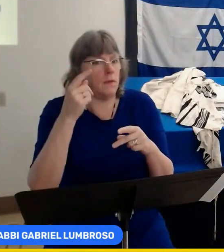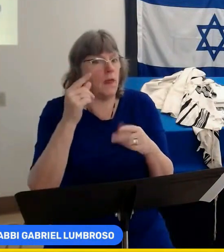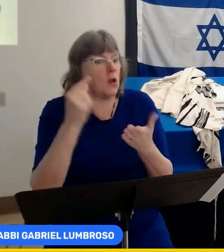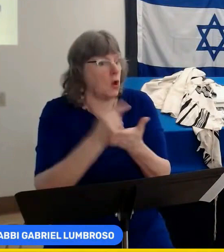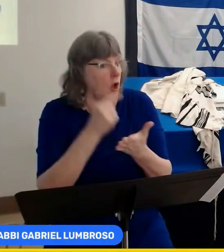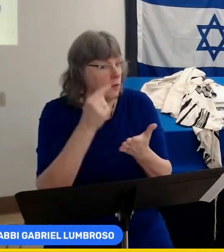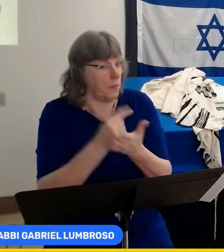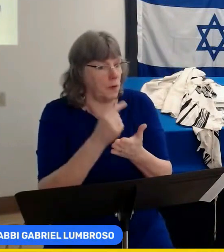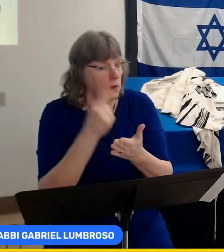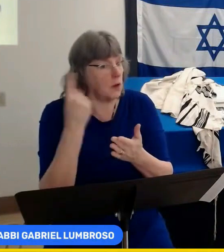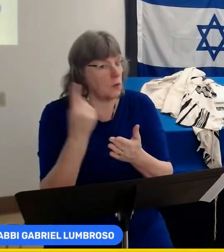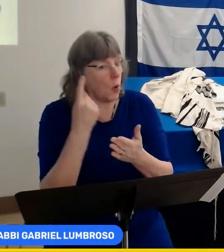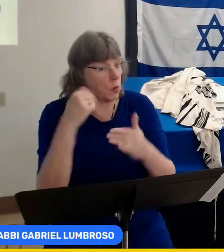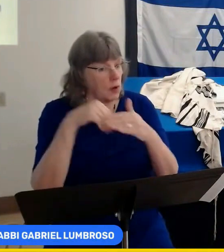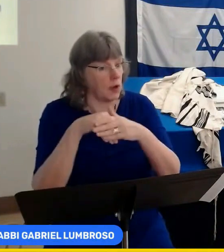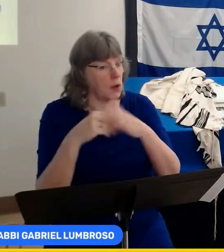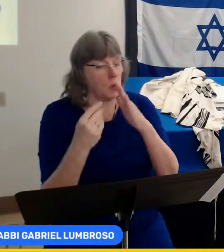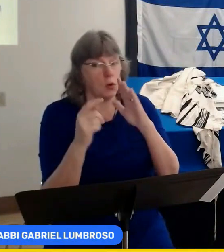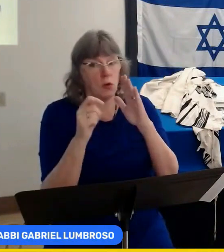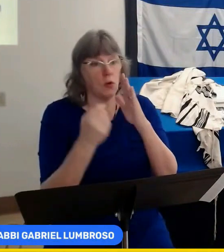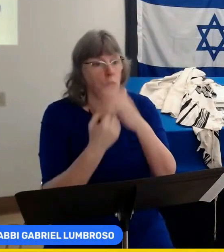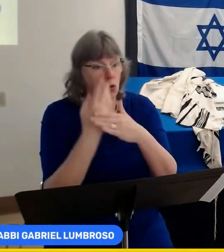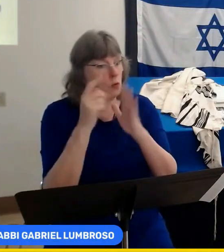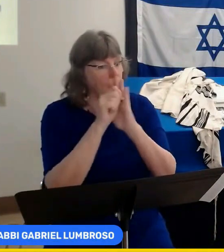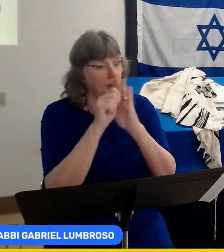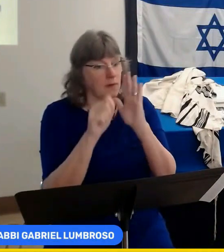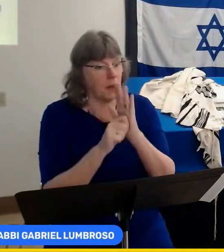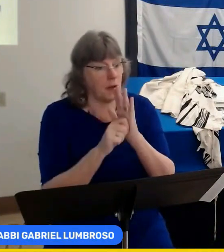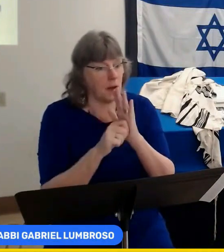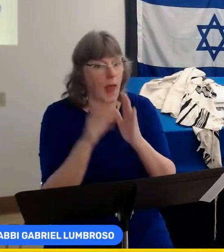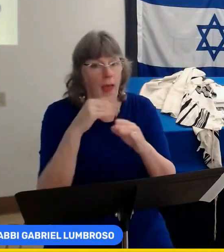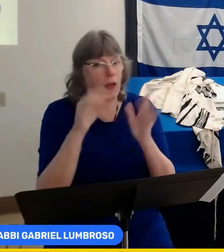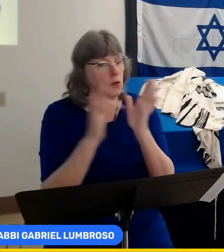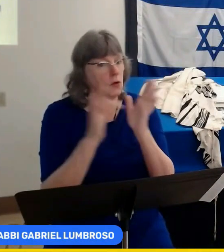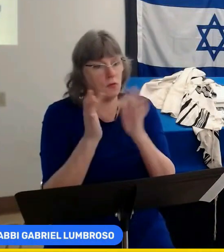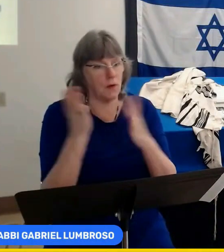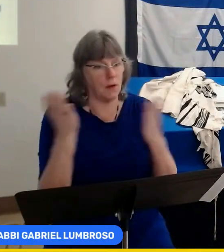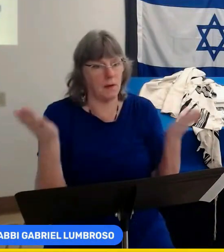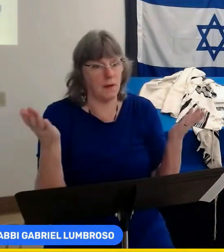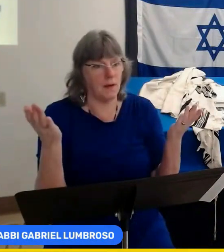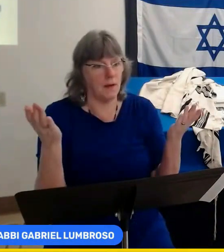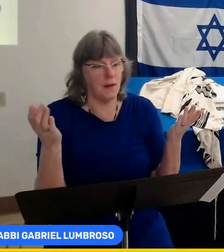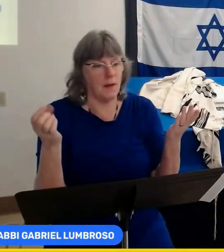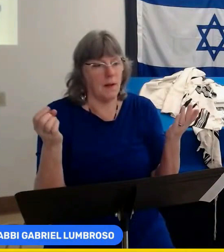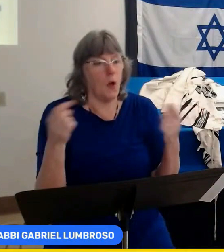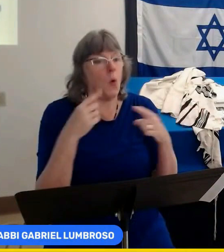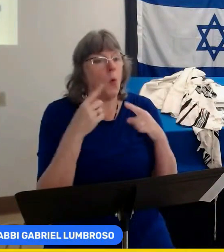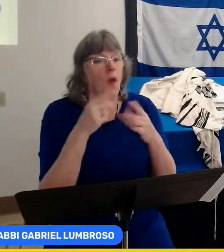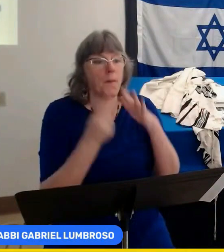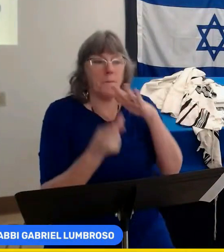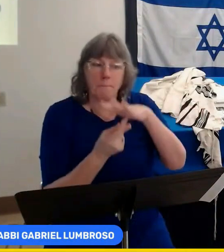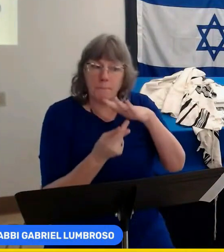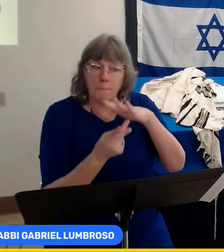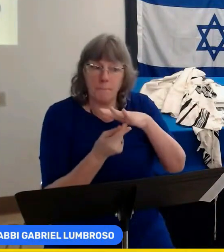that solely pertains to the New Testament and to Yeshua. Because you don't, when Paul actually says the gospel